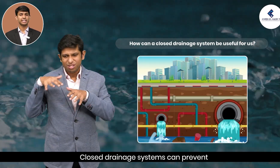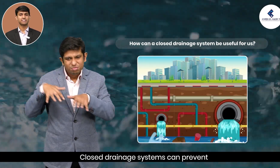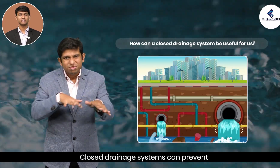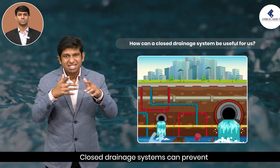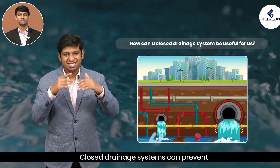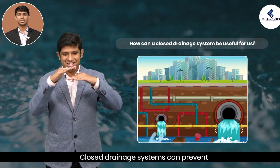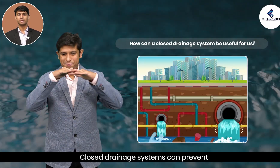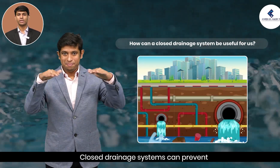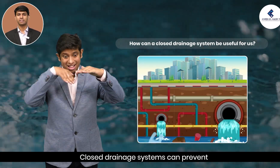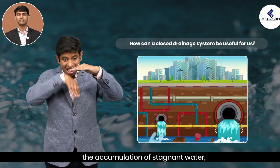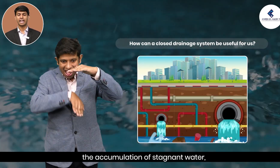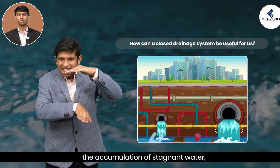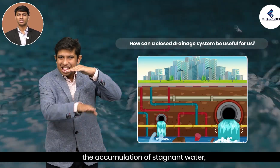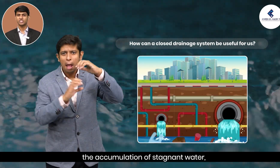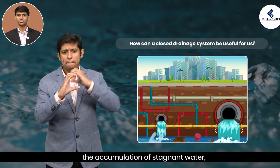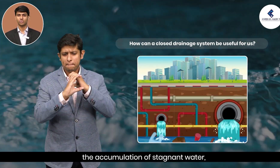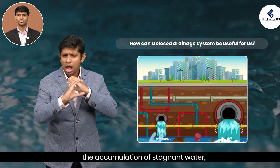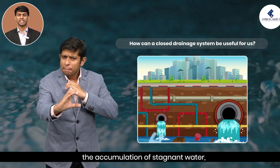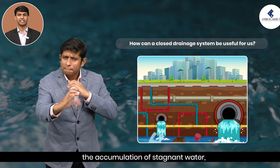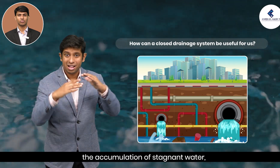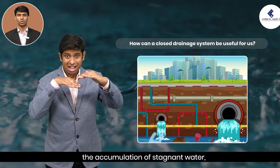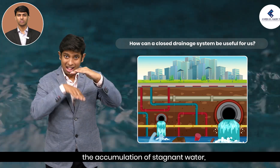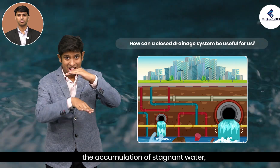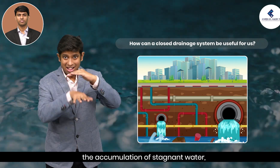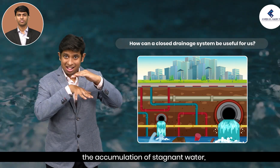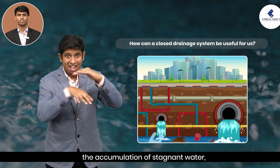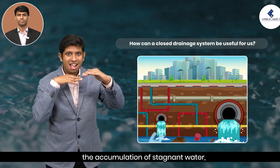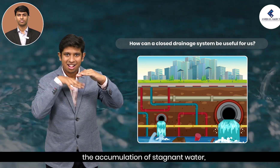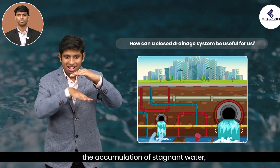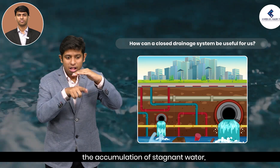Closed drainage systems can prevent the accumulation of stagnant water,